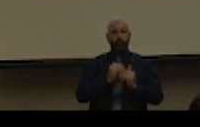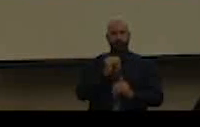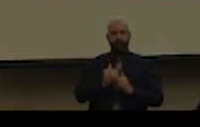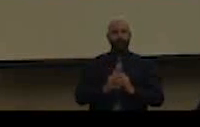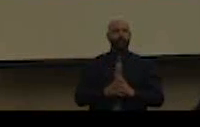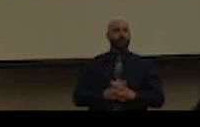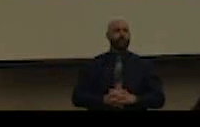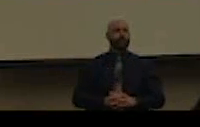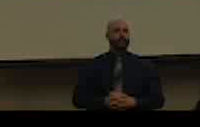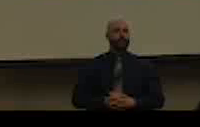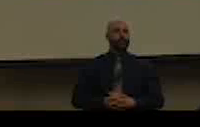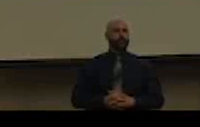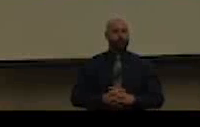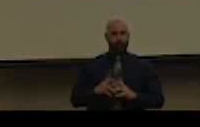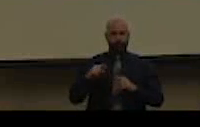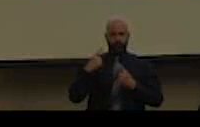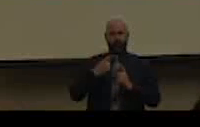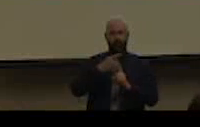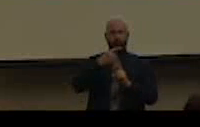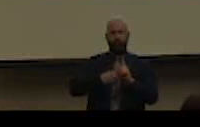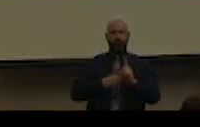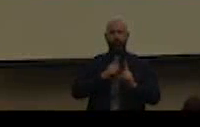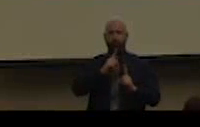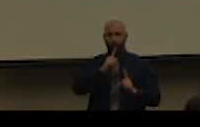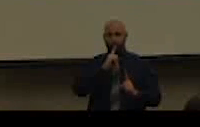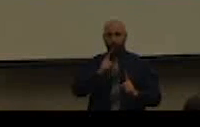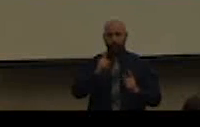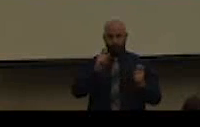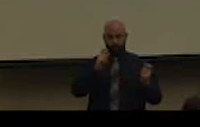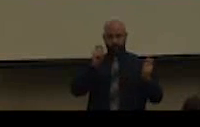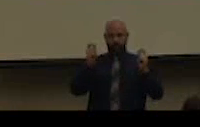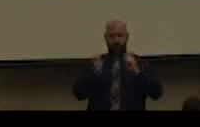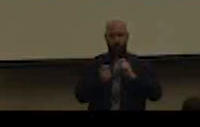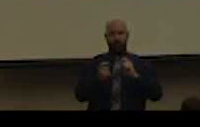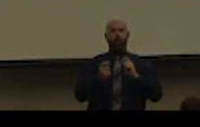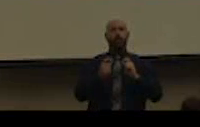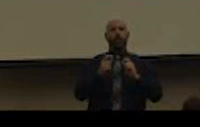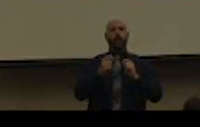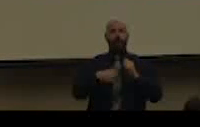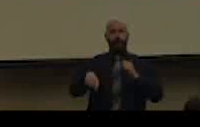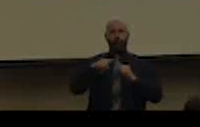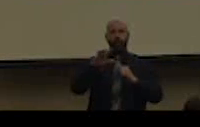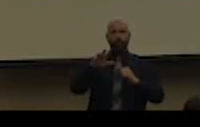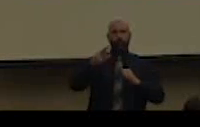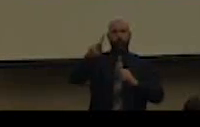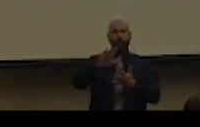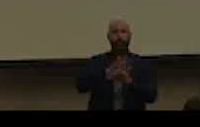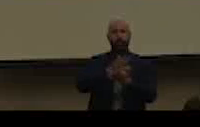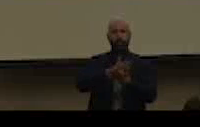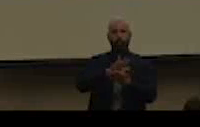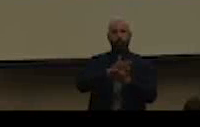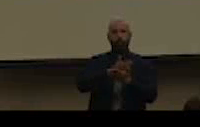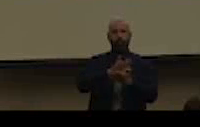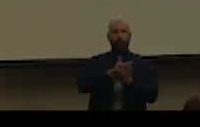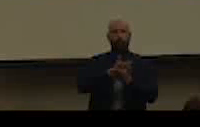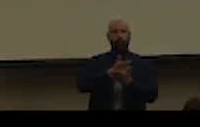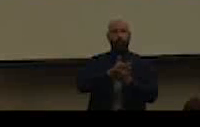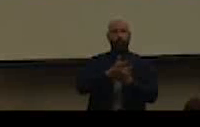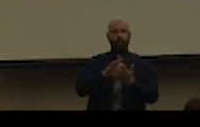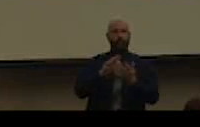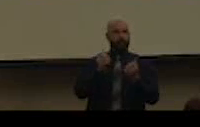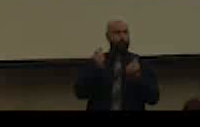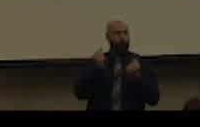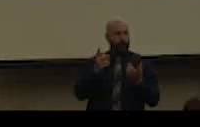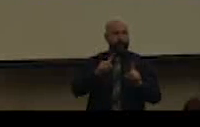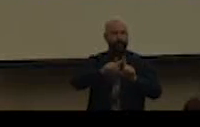the past month, real wave of, as makes sense, right? Everybody's going back to school. There's suddenly this like mountain of sites that want to open or